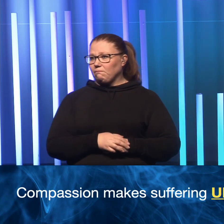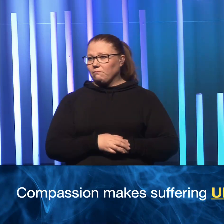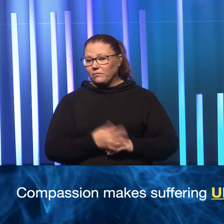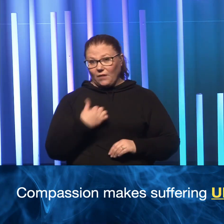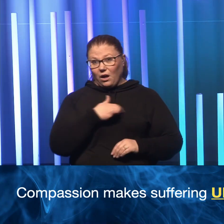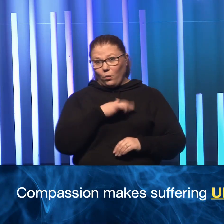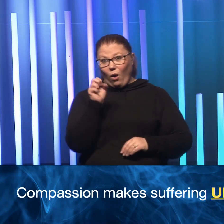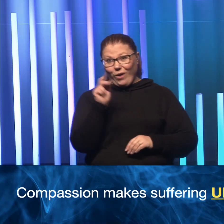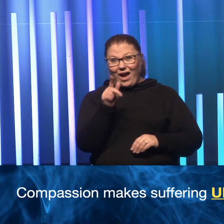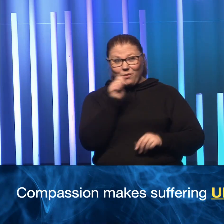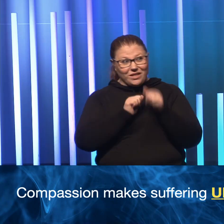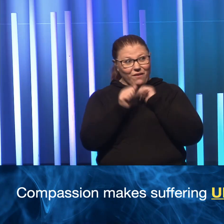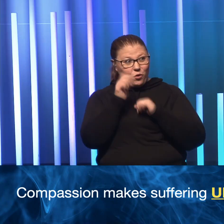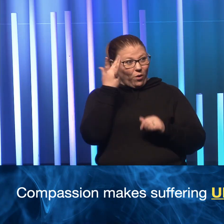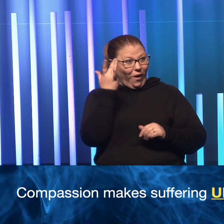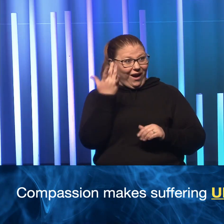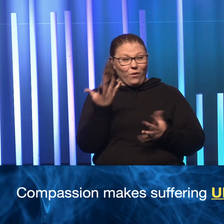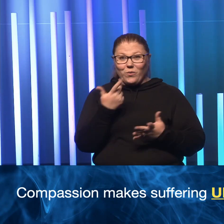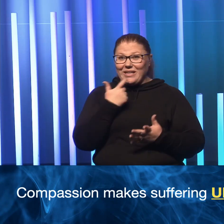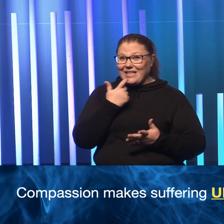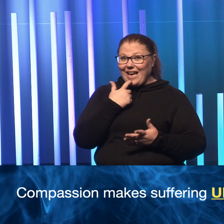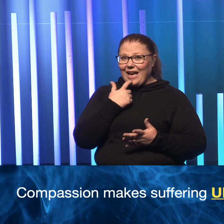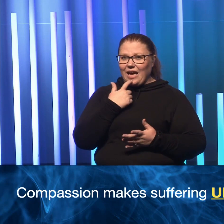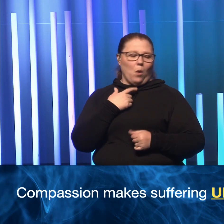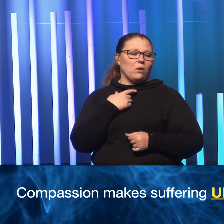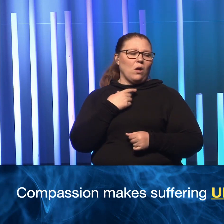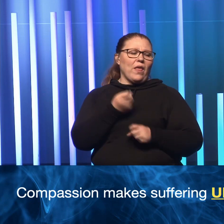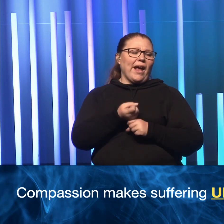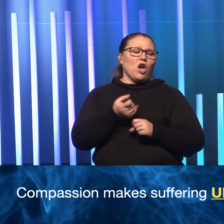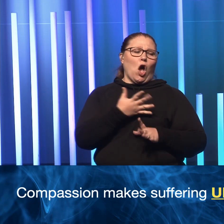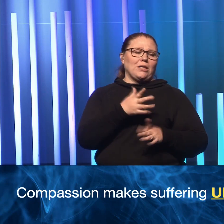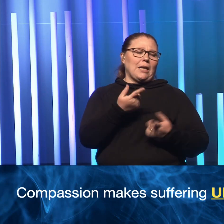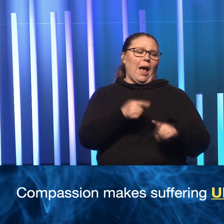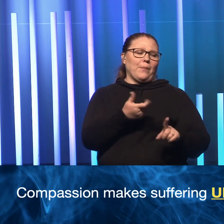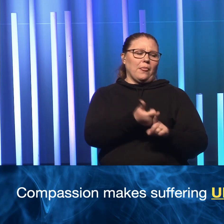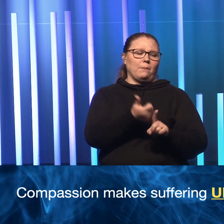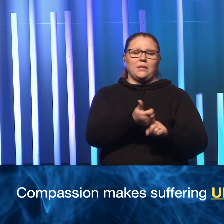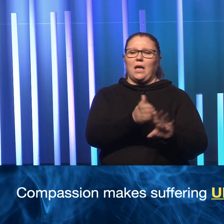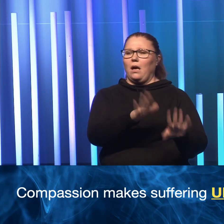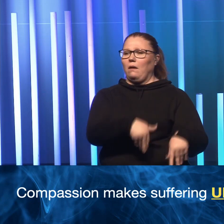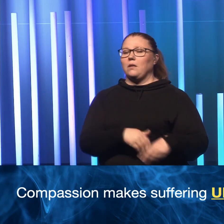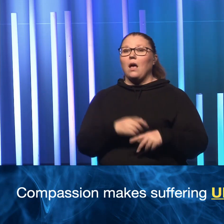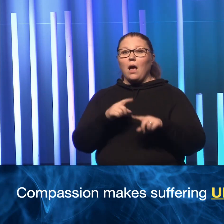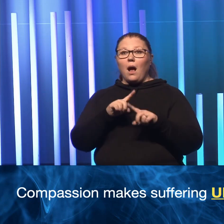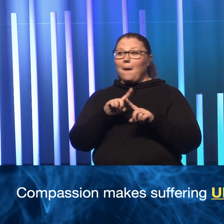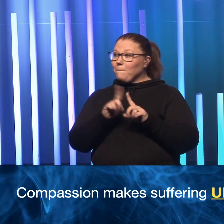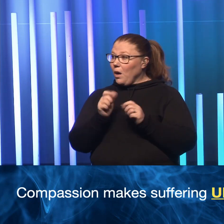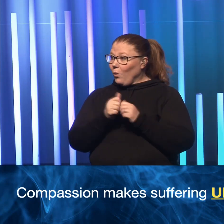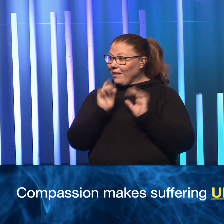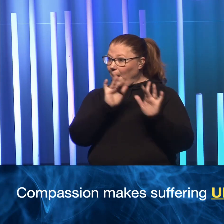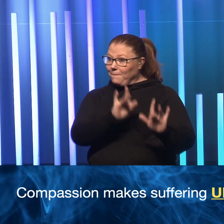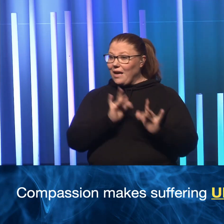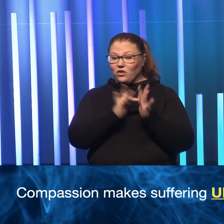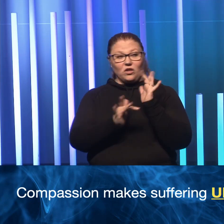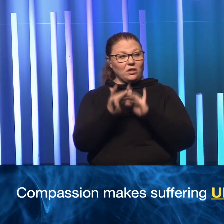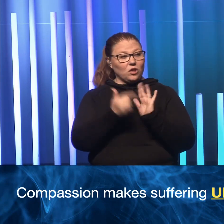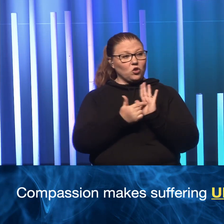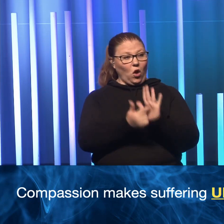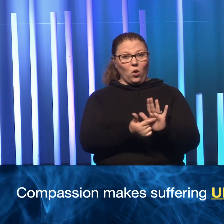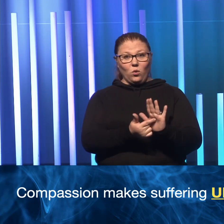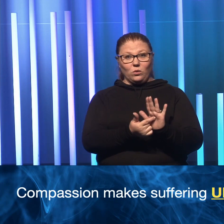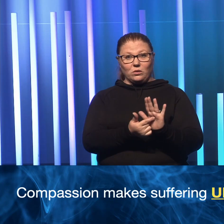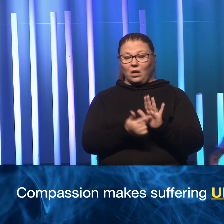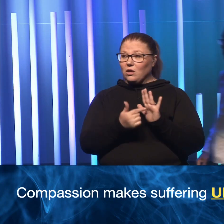We're okay with suffering because what do we say? Oh, they brought it on themselves. But when compassion that Jesus reveals as the mark